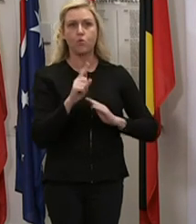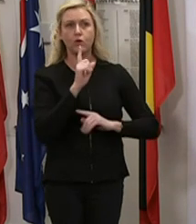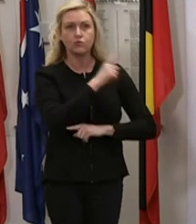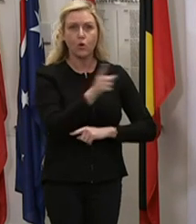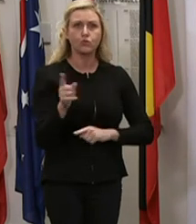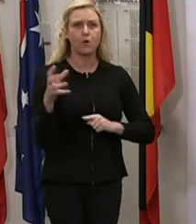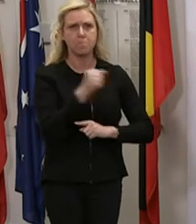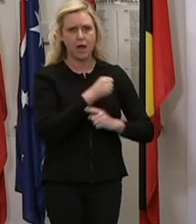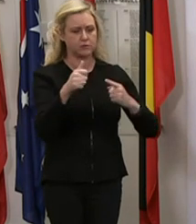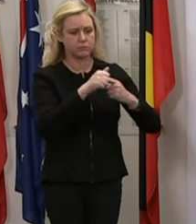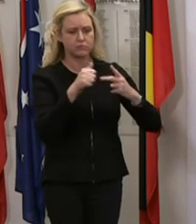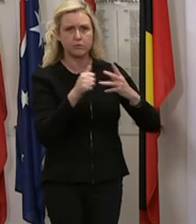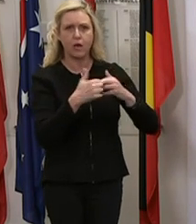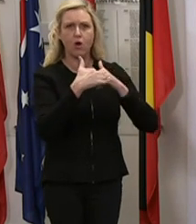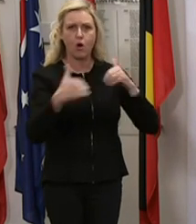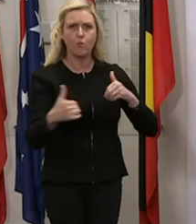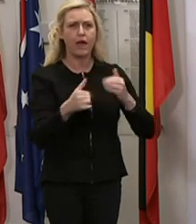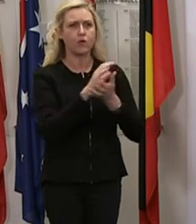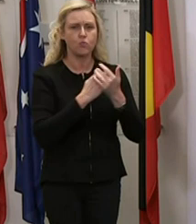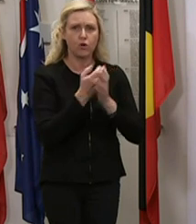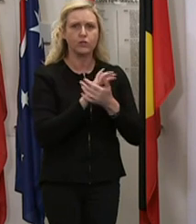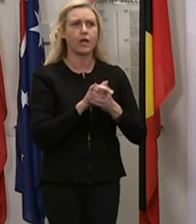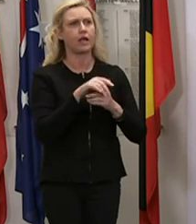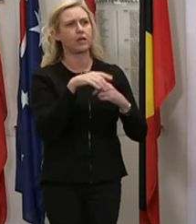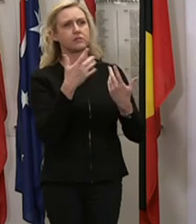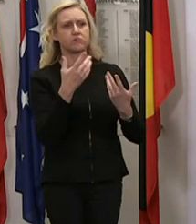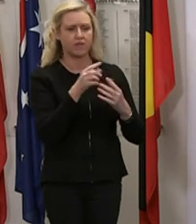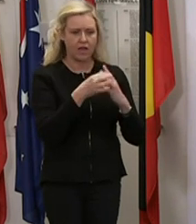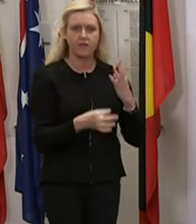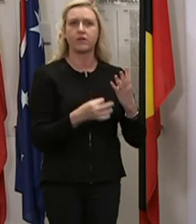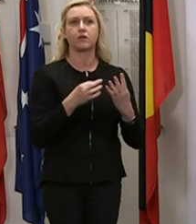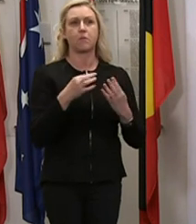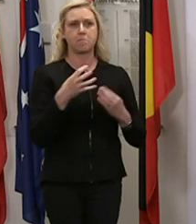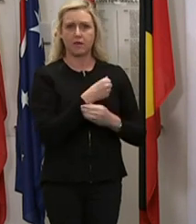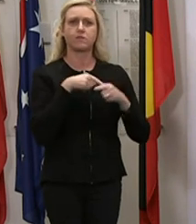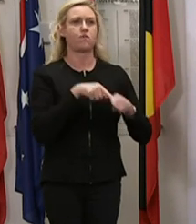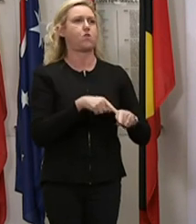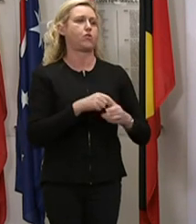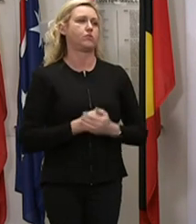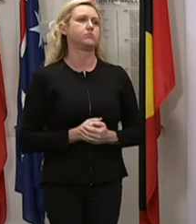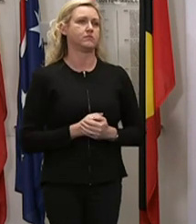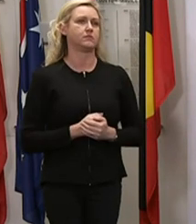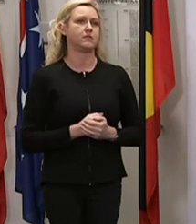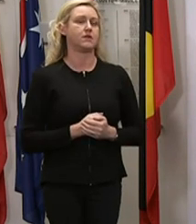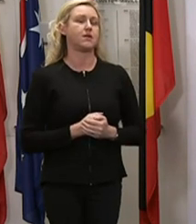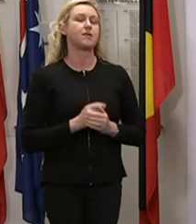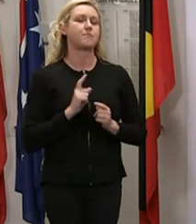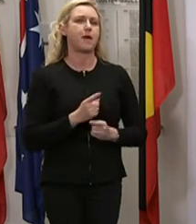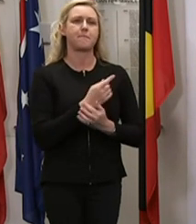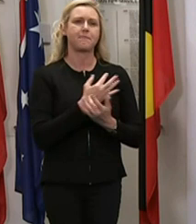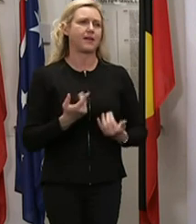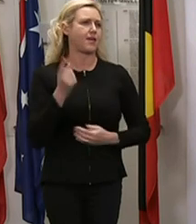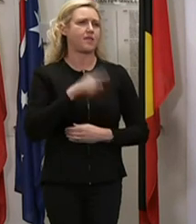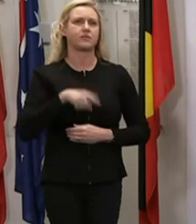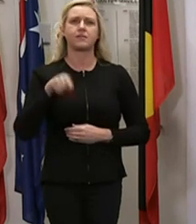is, and we expect everybody to comply. But I do want to thank again literally the thousands and thousands of people that have come out to get tested